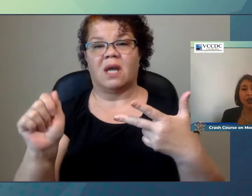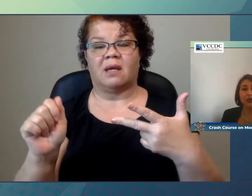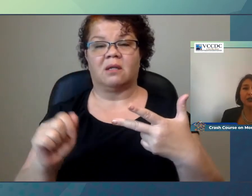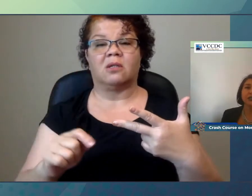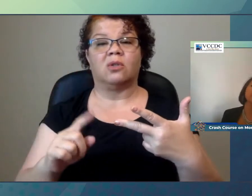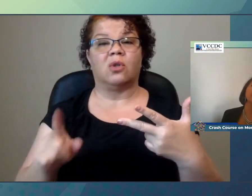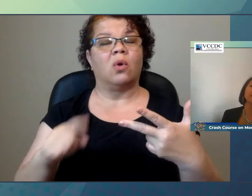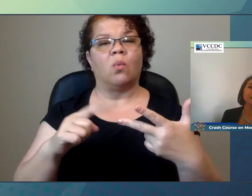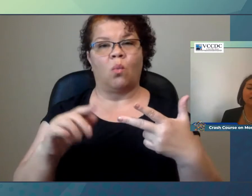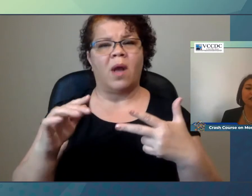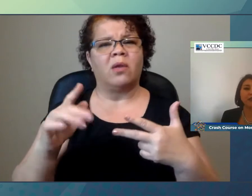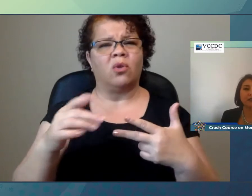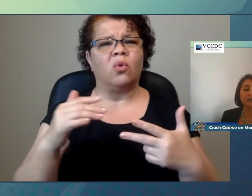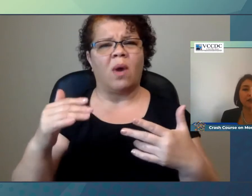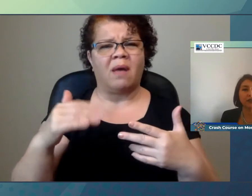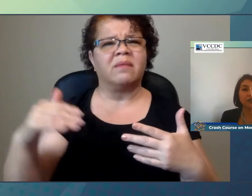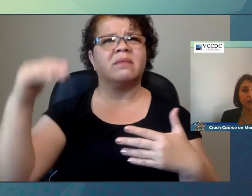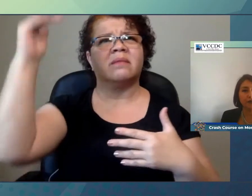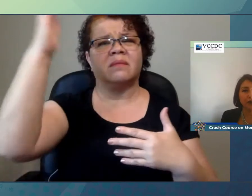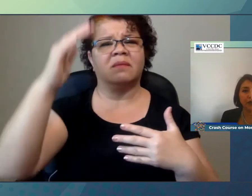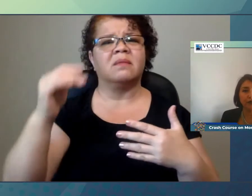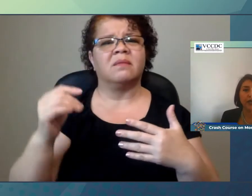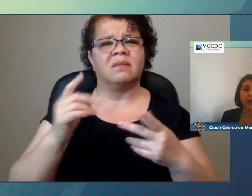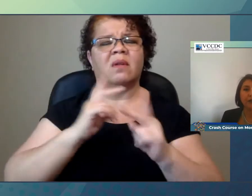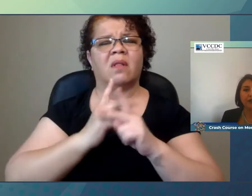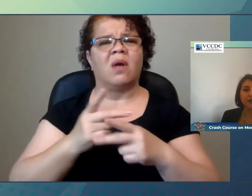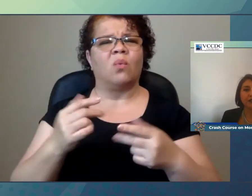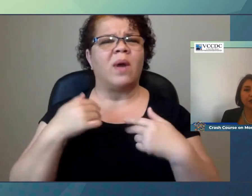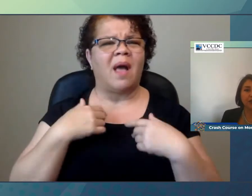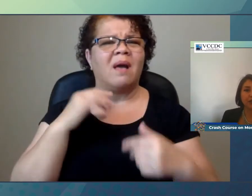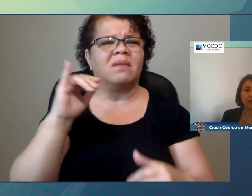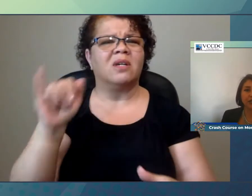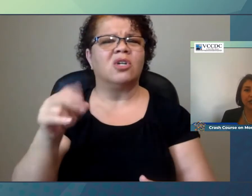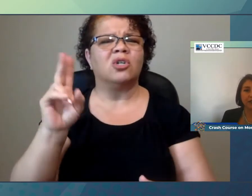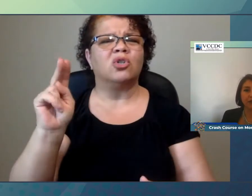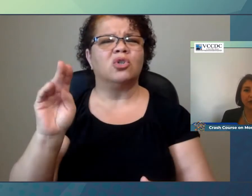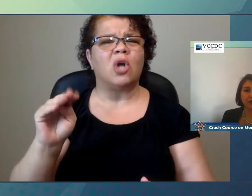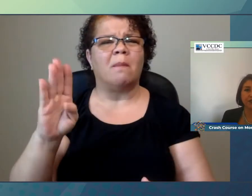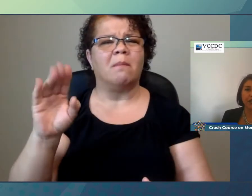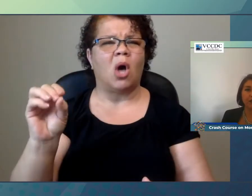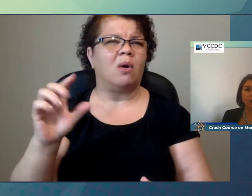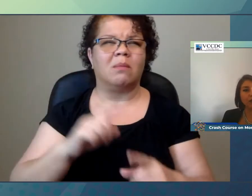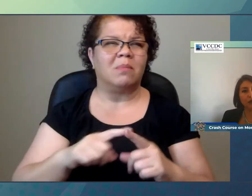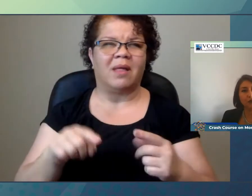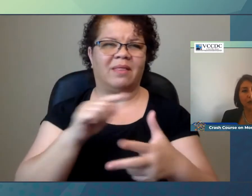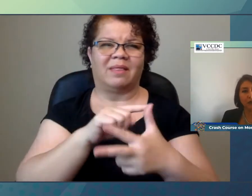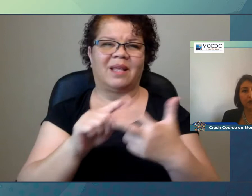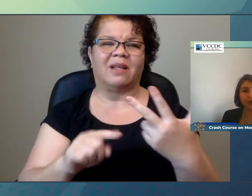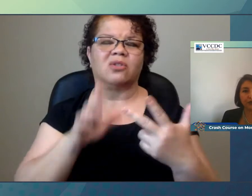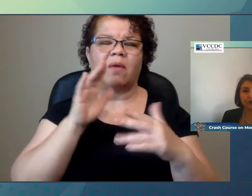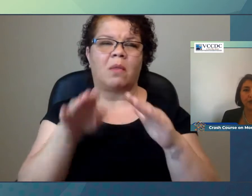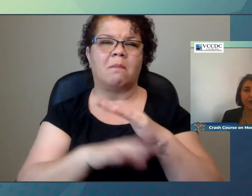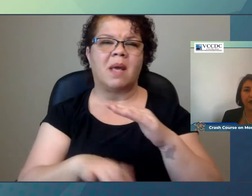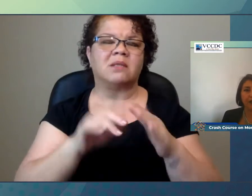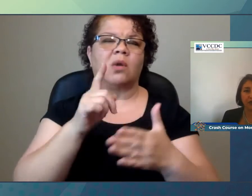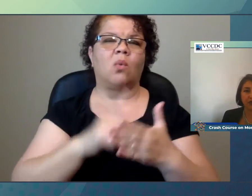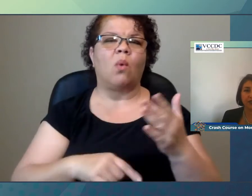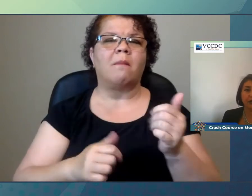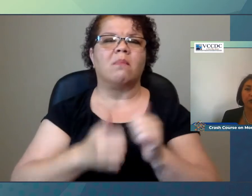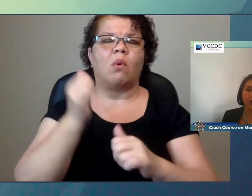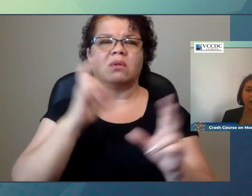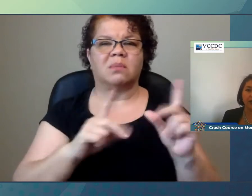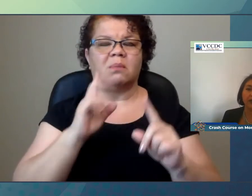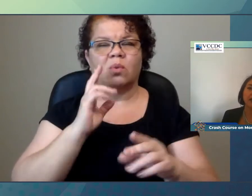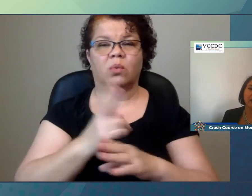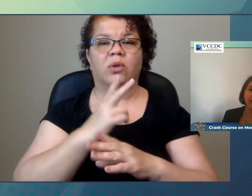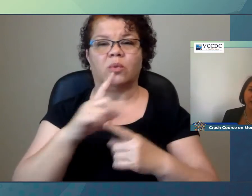mega dollars, there is something else that's called the jumbo loan. But this is pretty much the nuts and bolts and what most people will use when they are purchasing